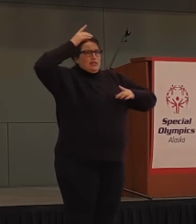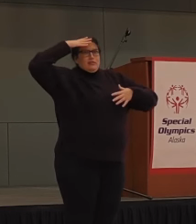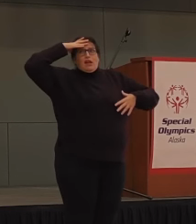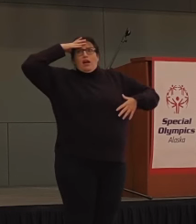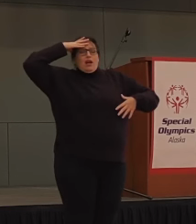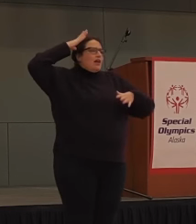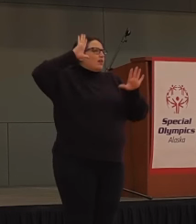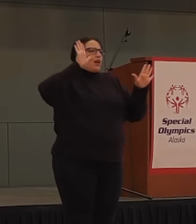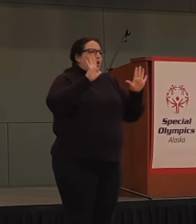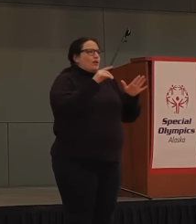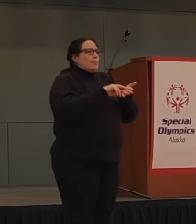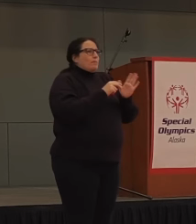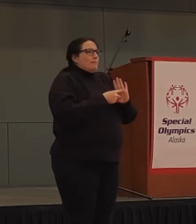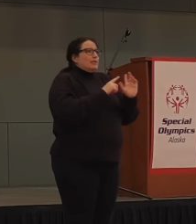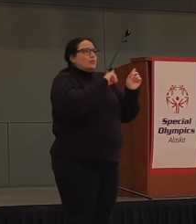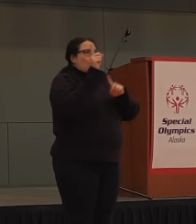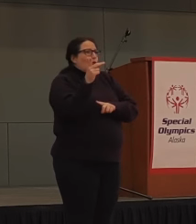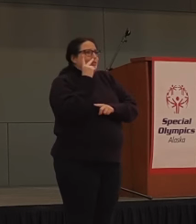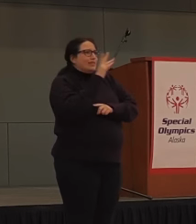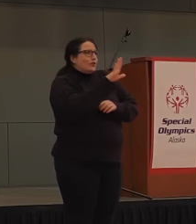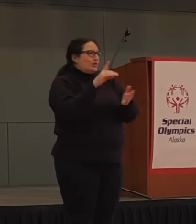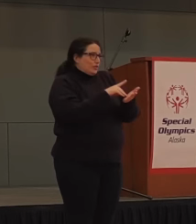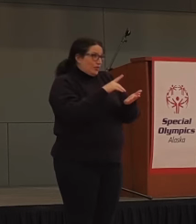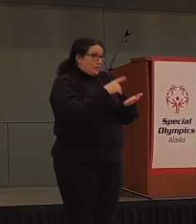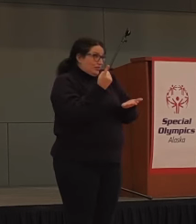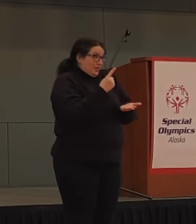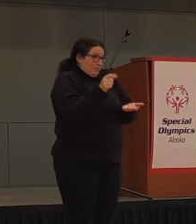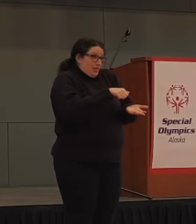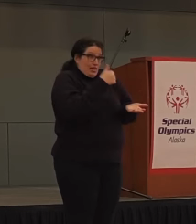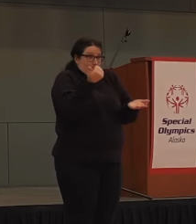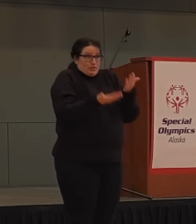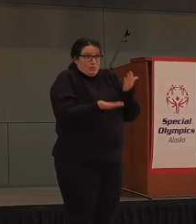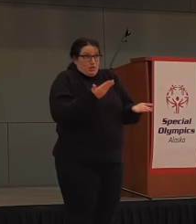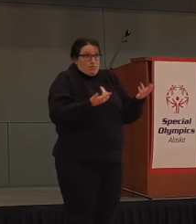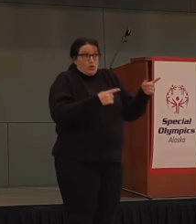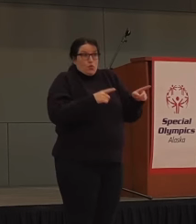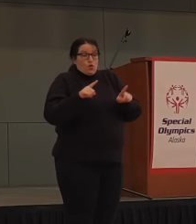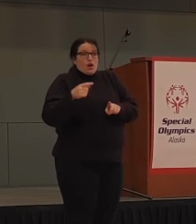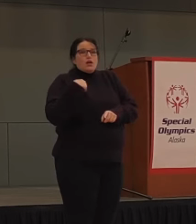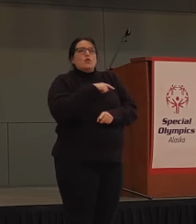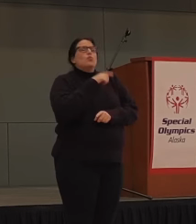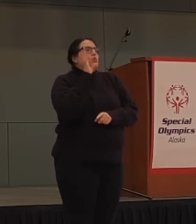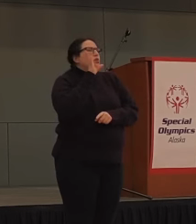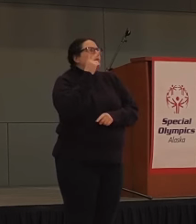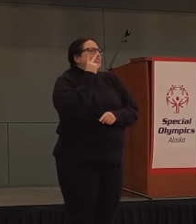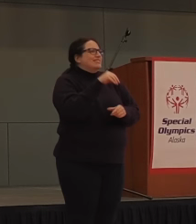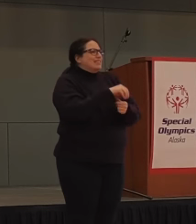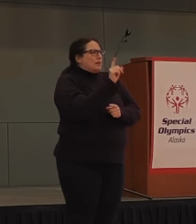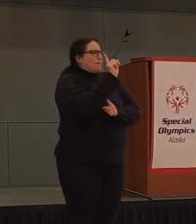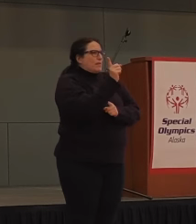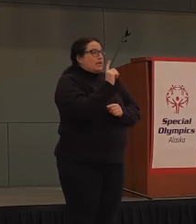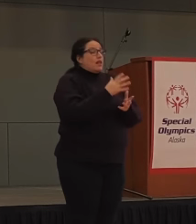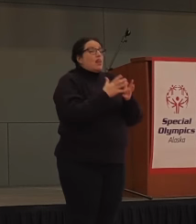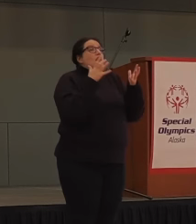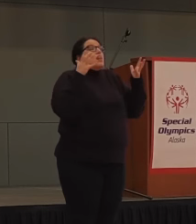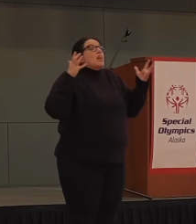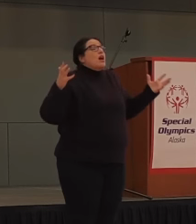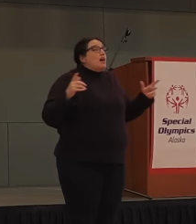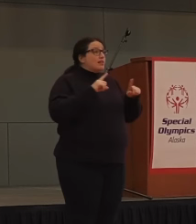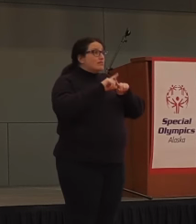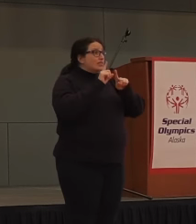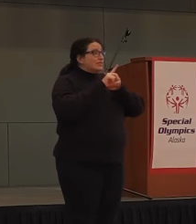up with your doctor, that something else may be going on. We're going to see in a minute here, lots of